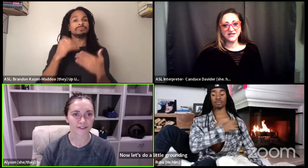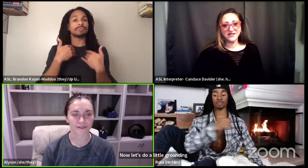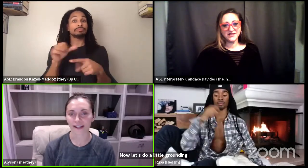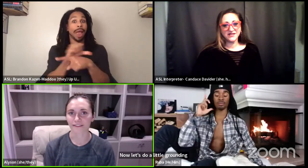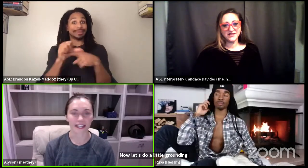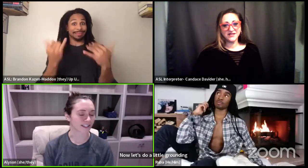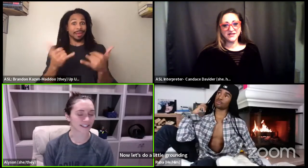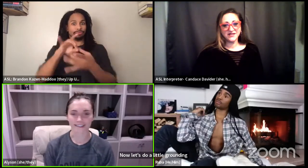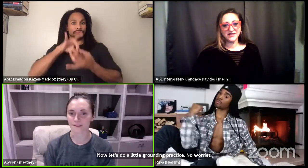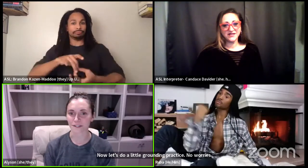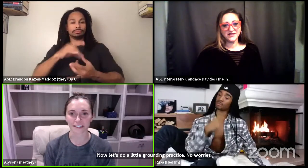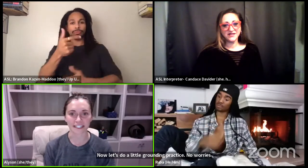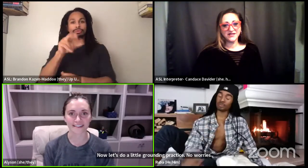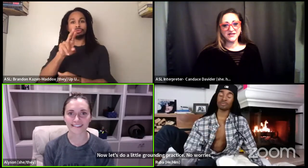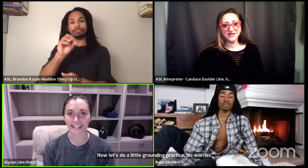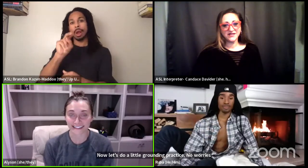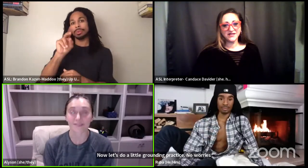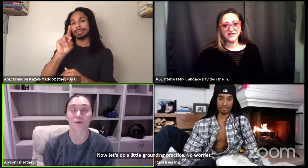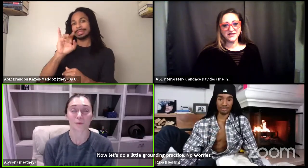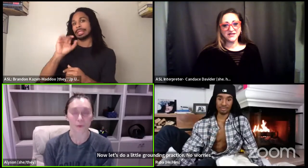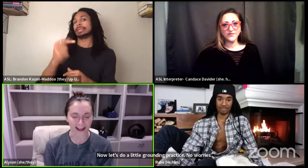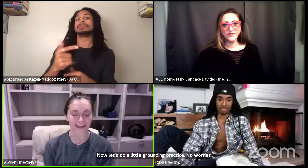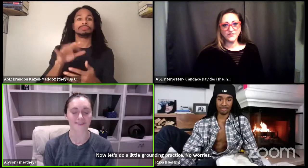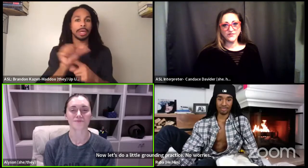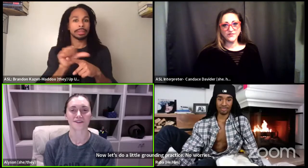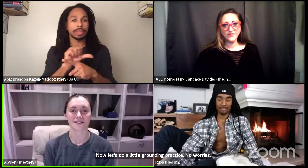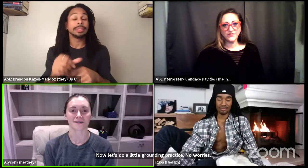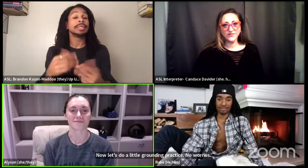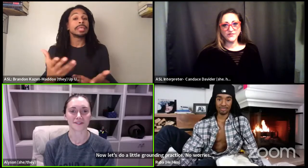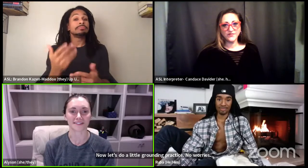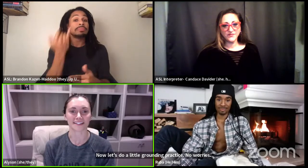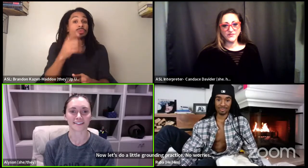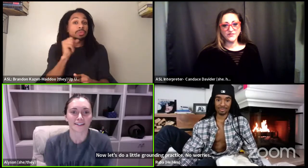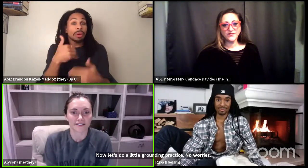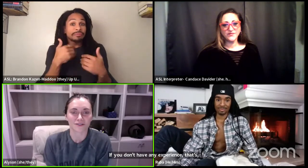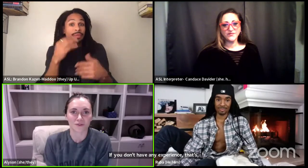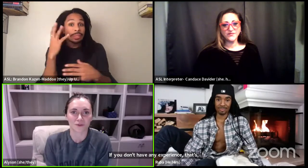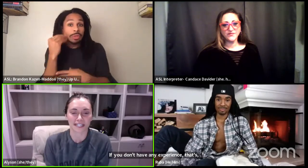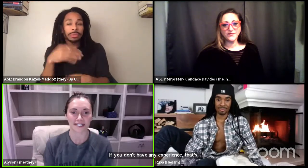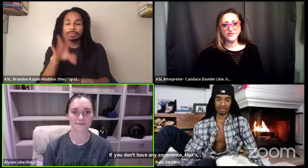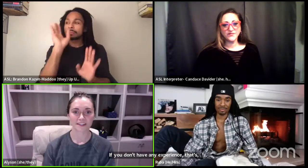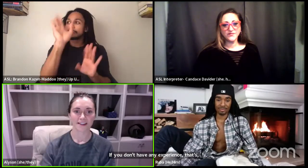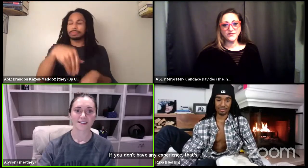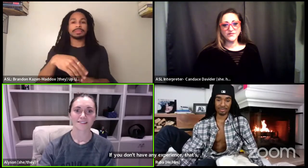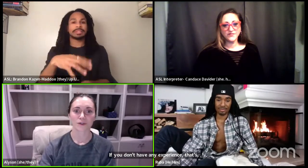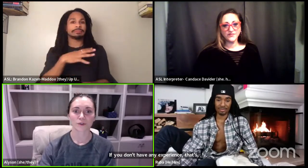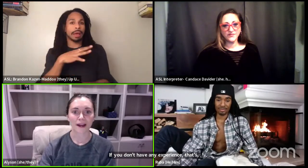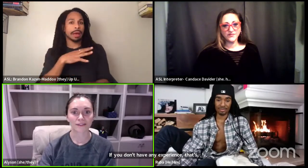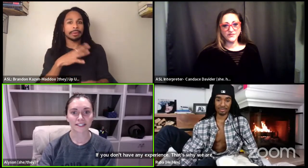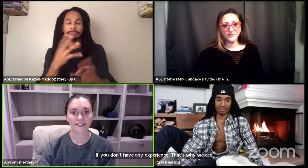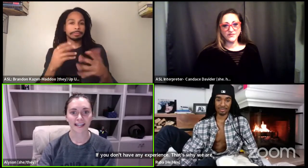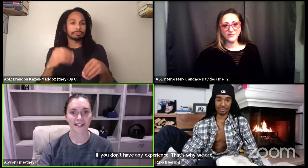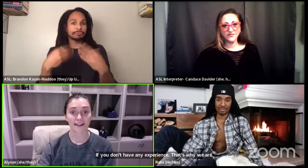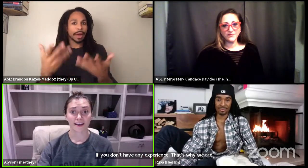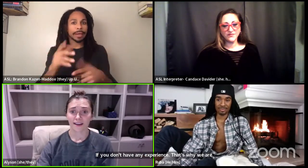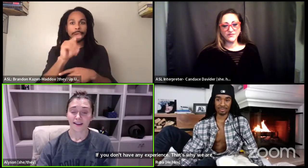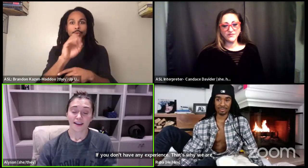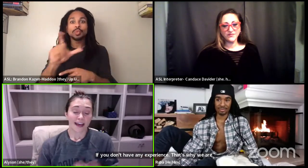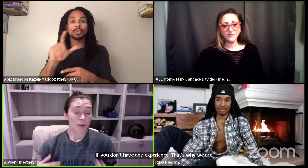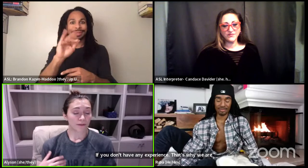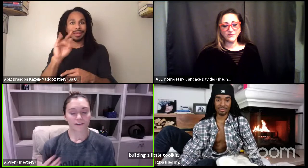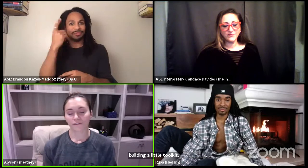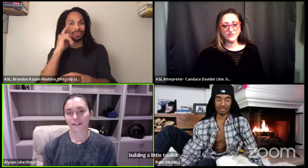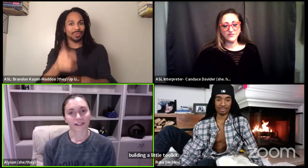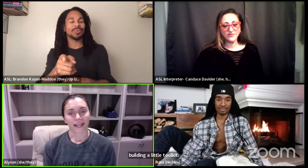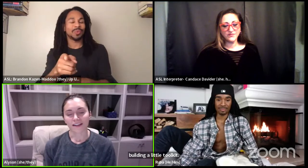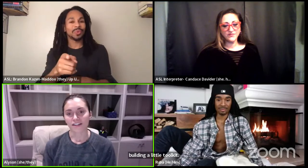if you don't have any experience. That's why we are building a little toolkit. So grounding can